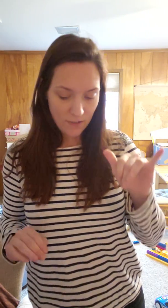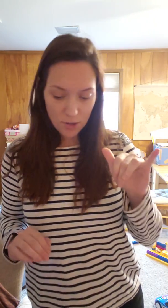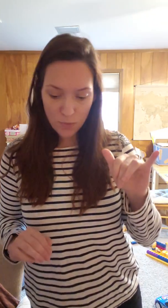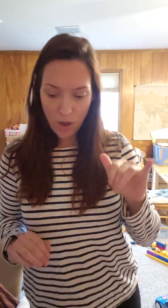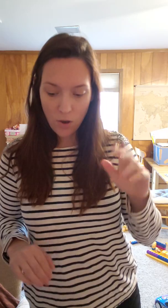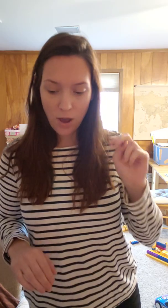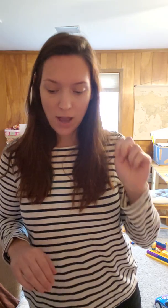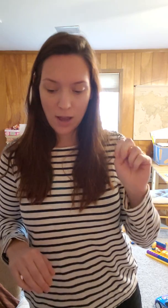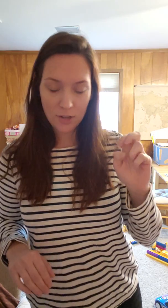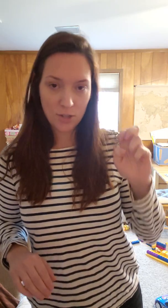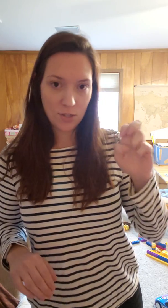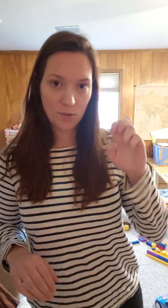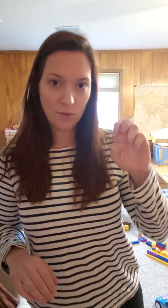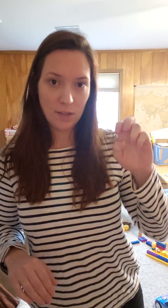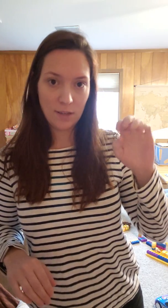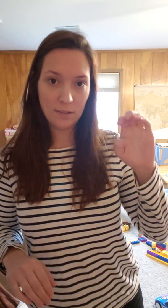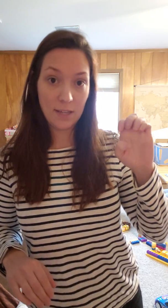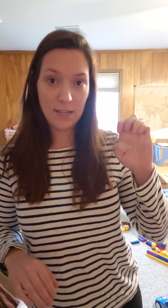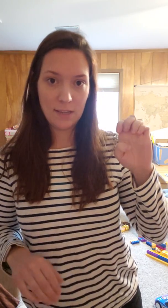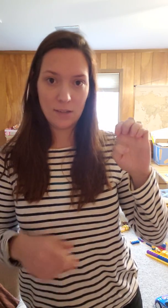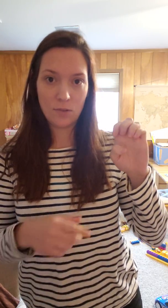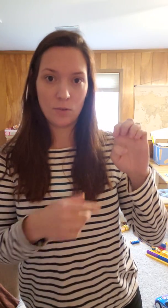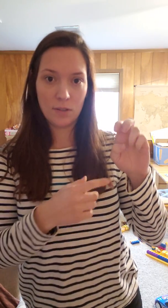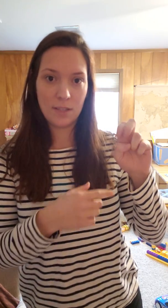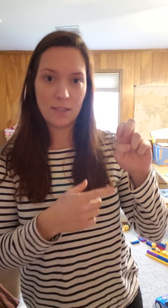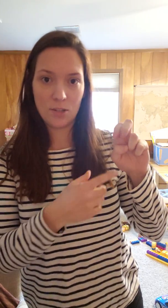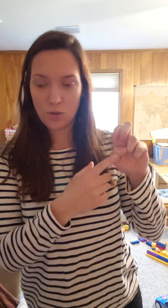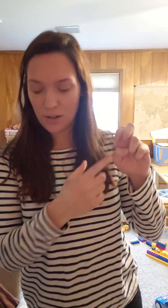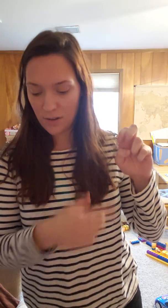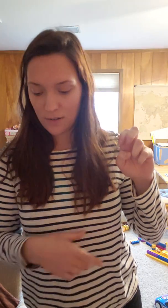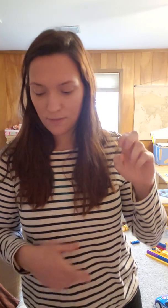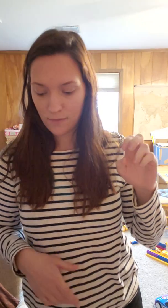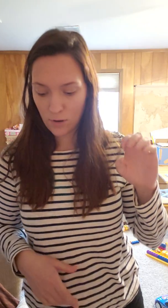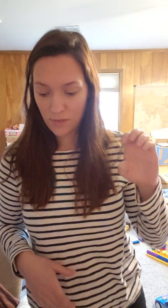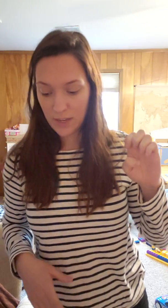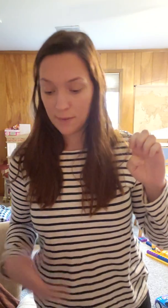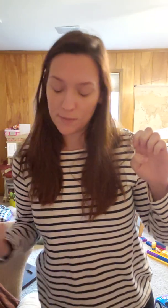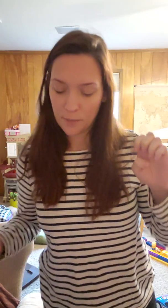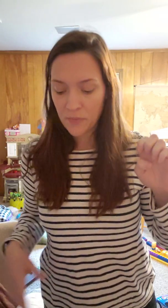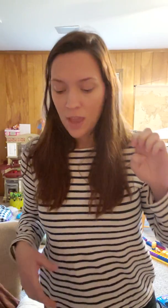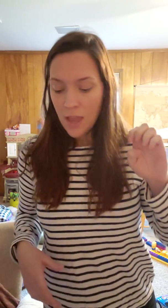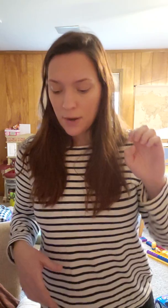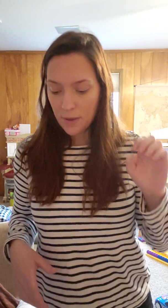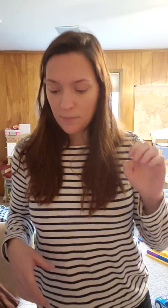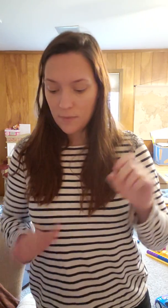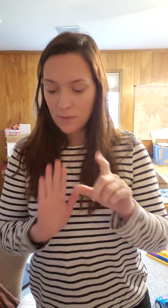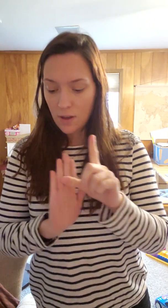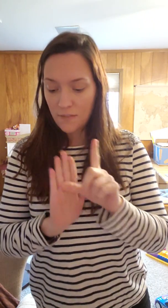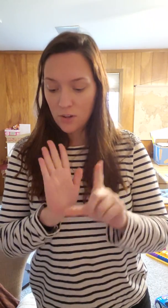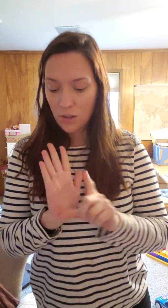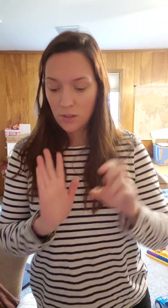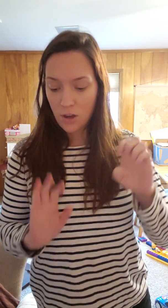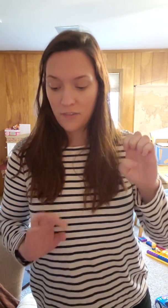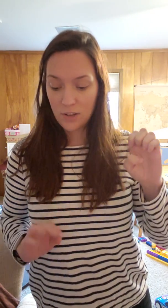figure spell I'll just do an e or this is the shortened form of e so anyway often called the law of